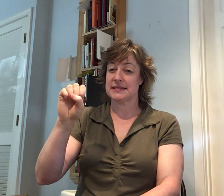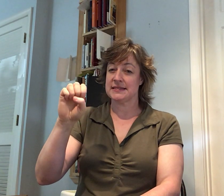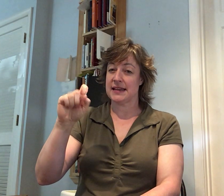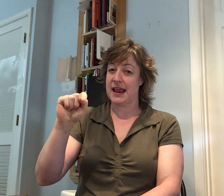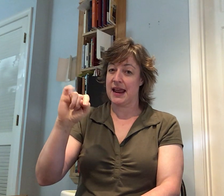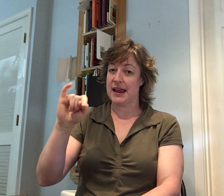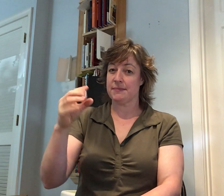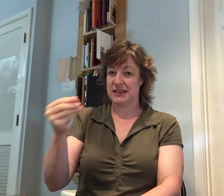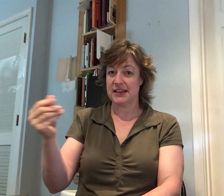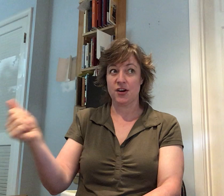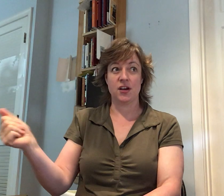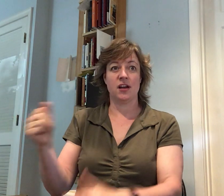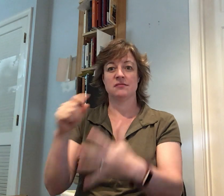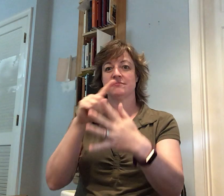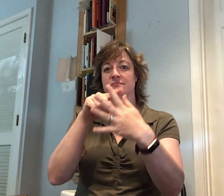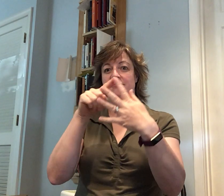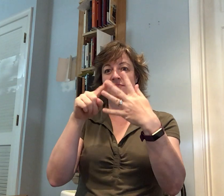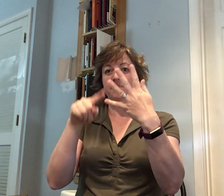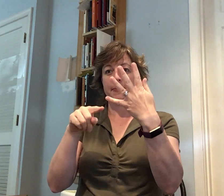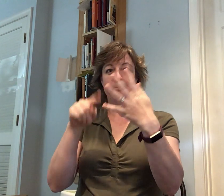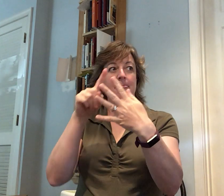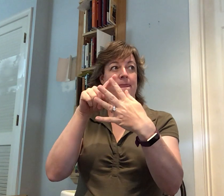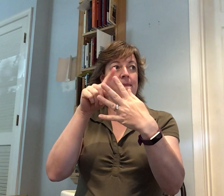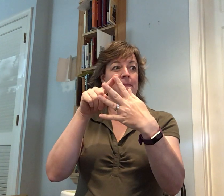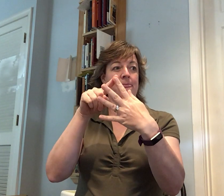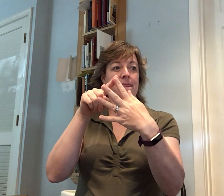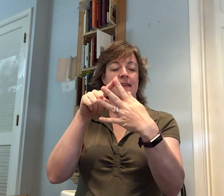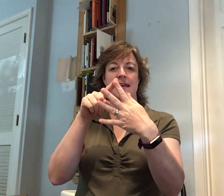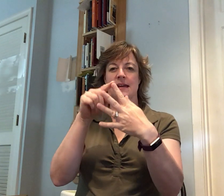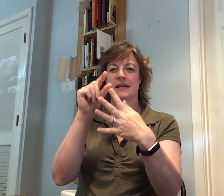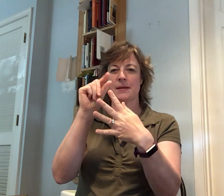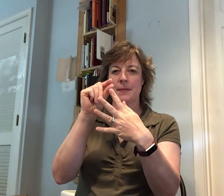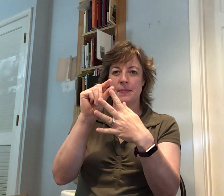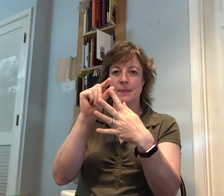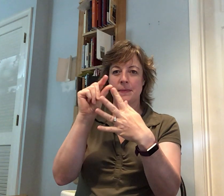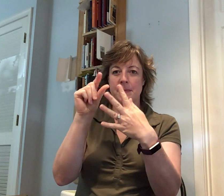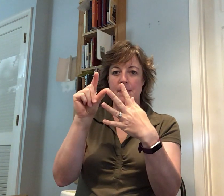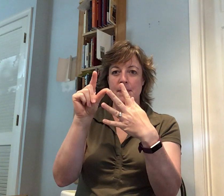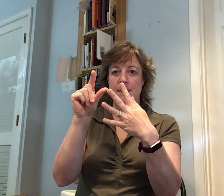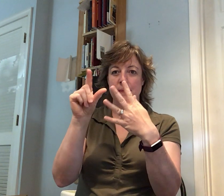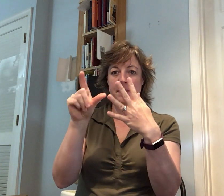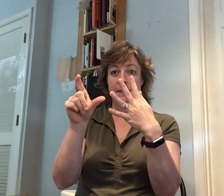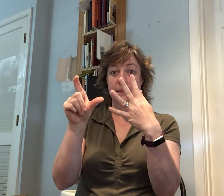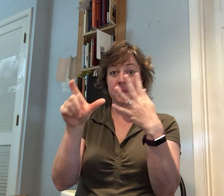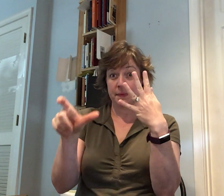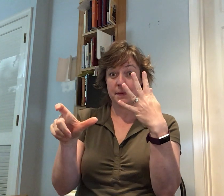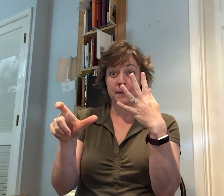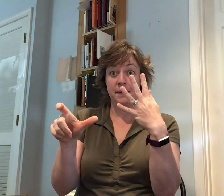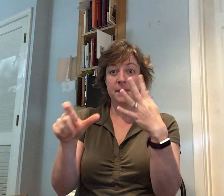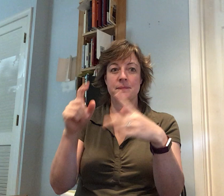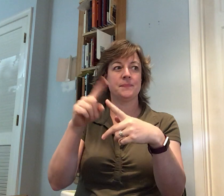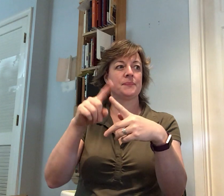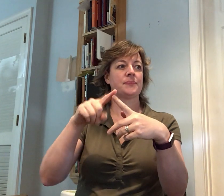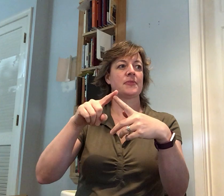by particle size, from small to larger. These categories are volcanic